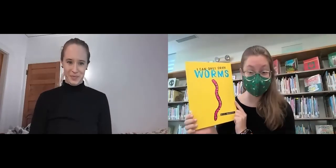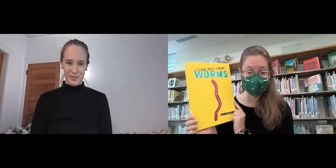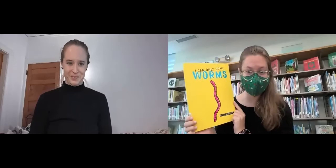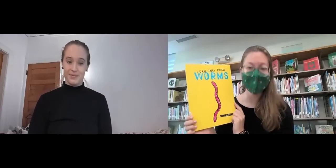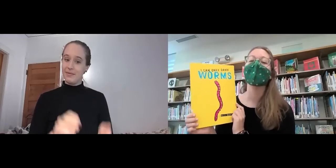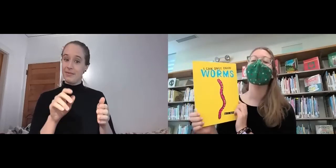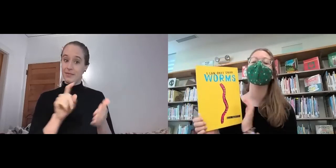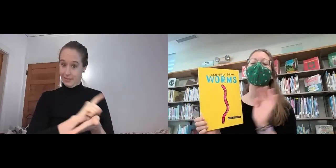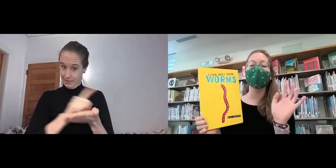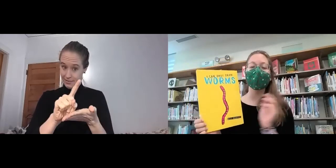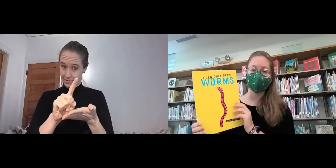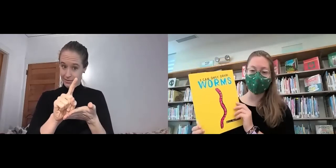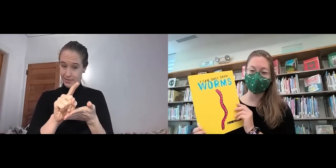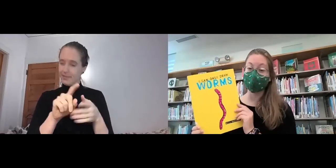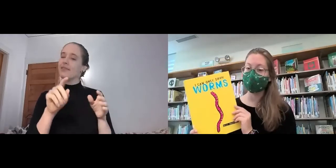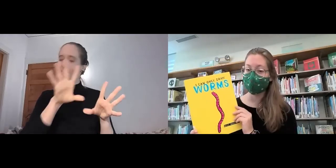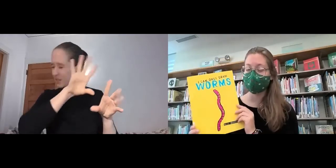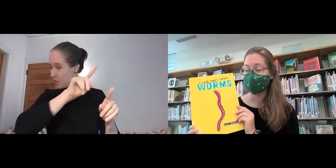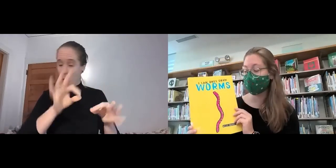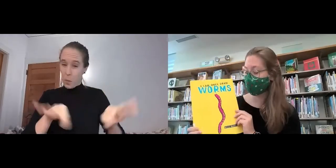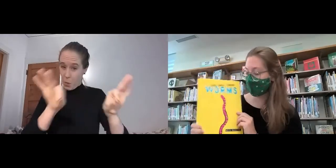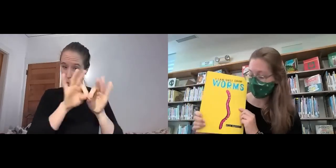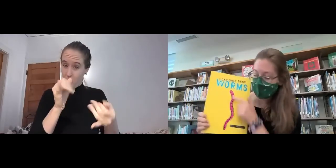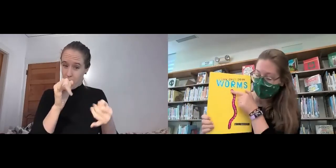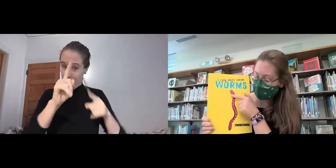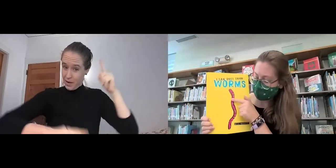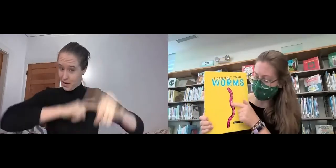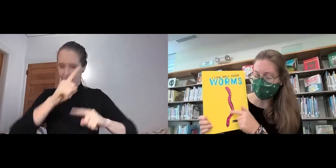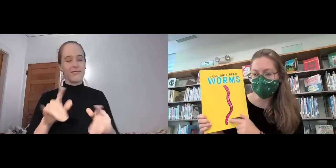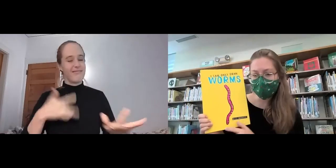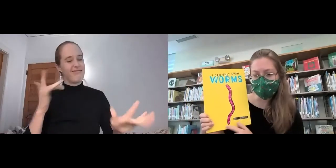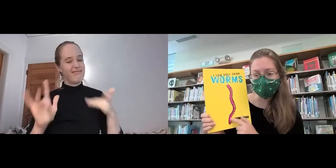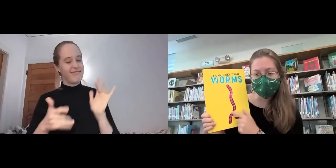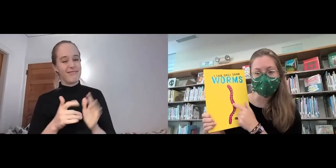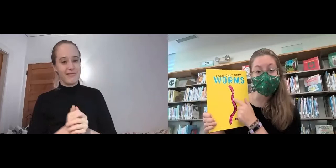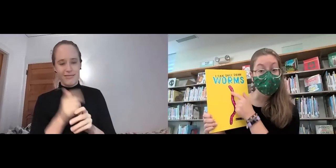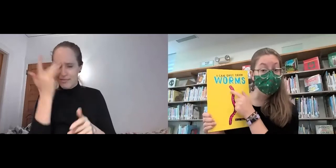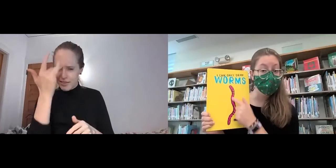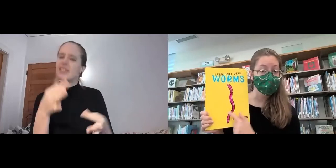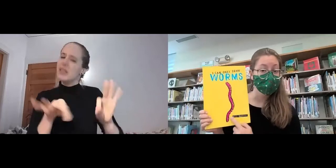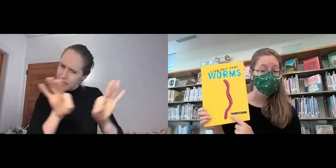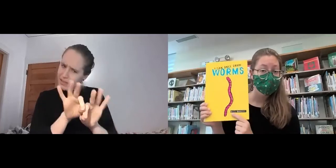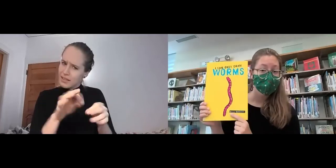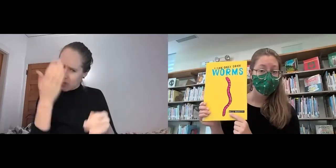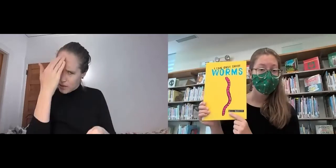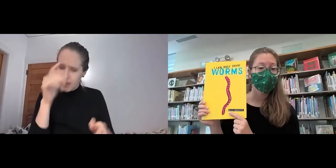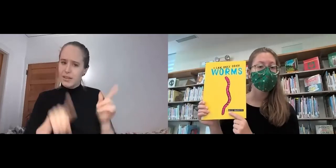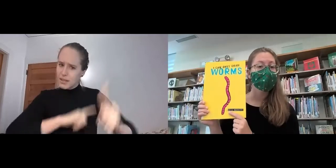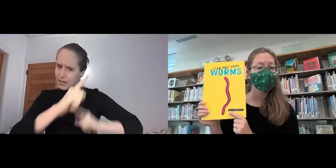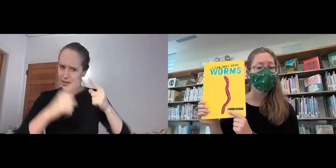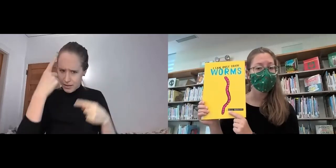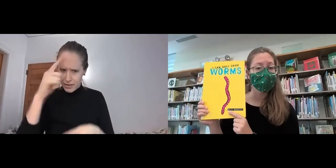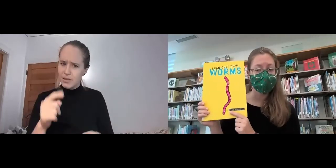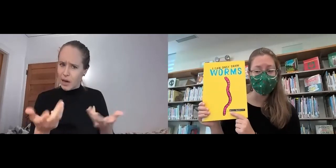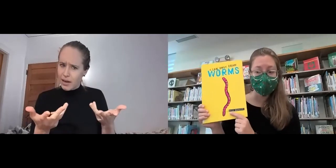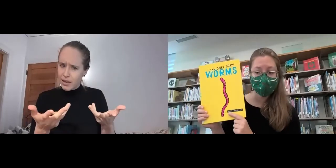This week, our key signs are pretty exciting because clearly a worm is an